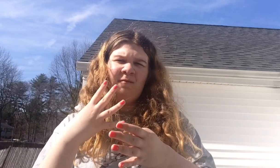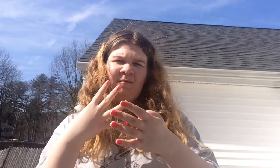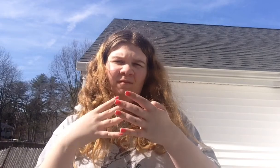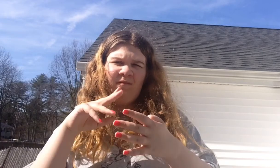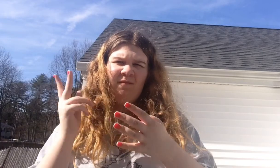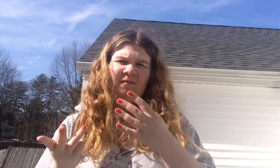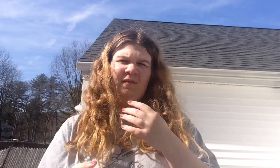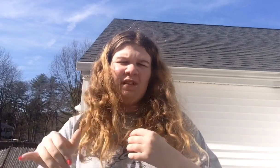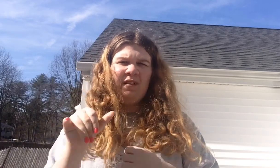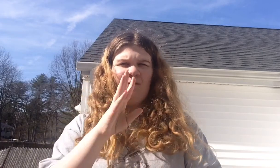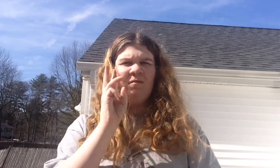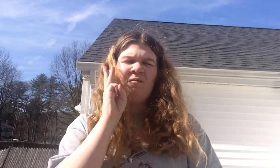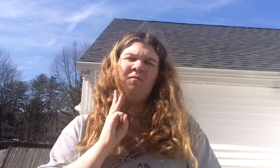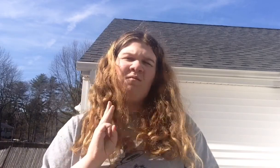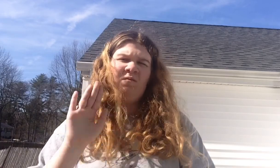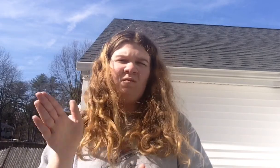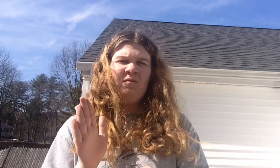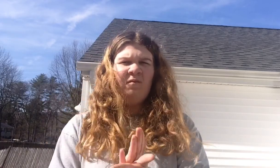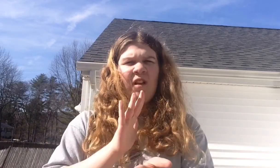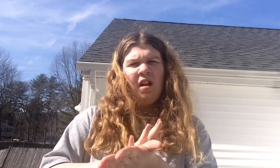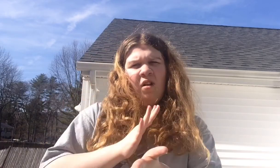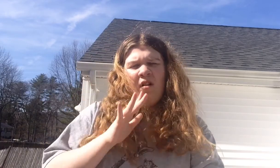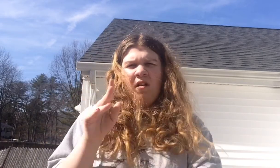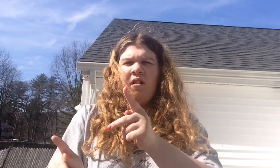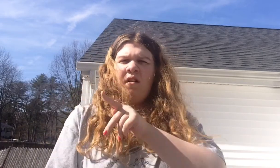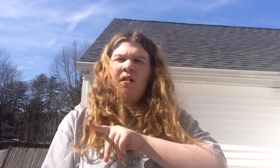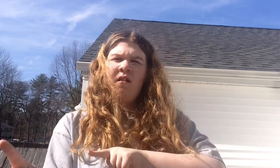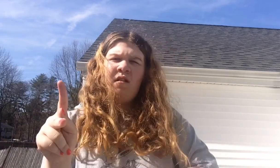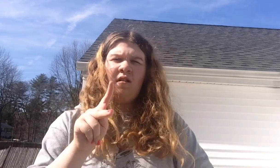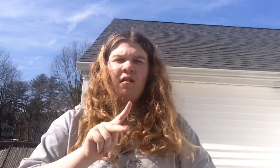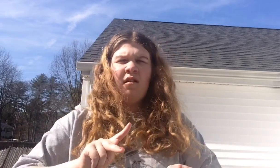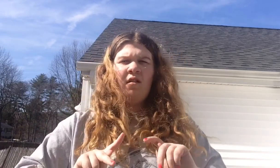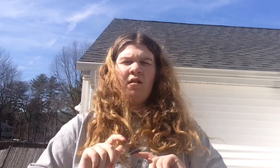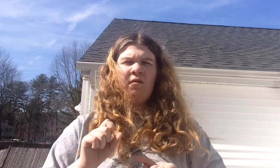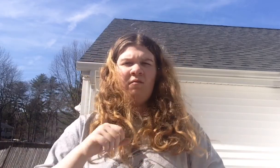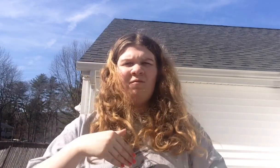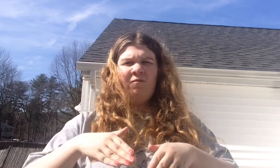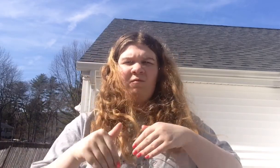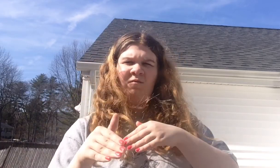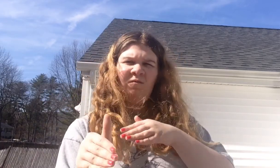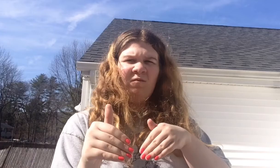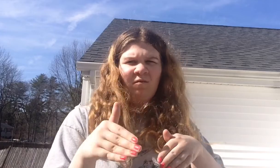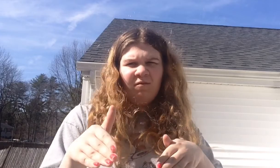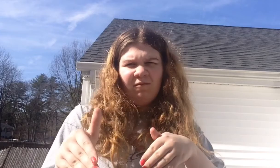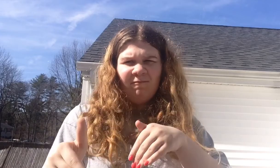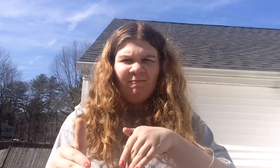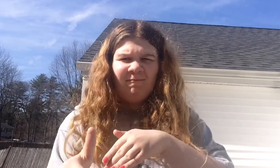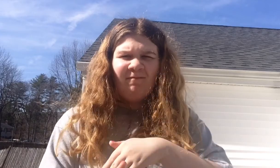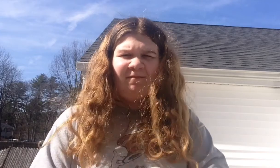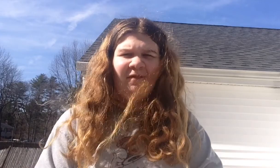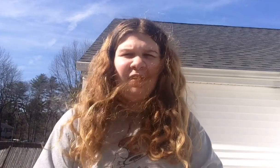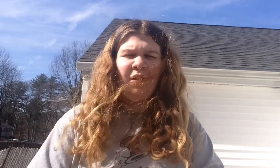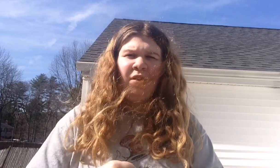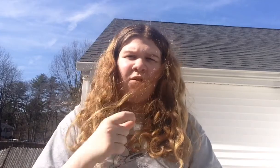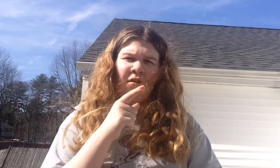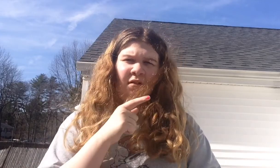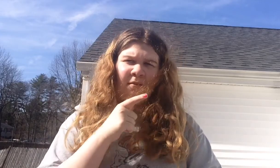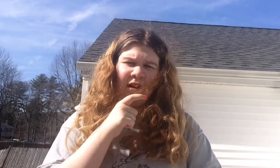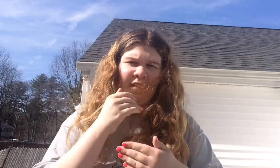like your wine And all the paper people wandering about Wondering who made